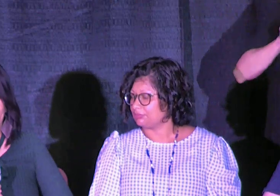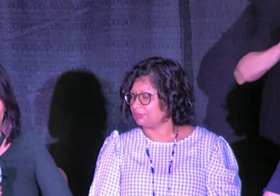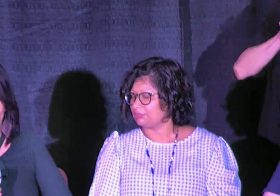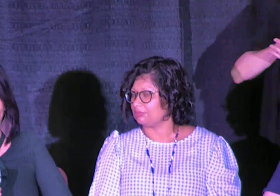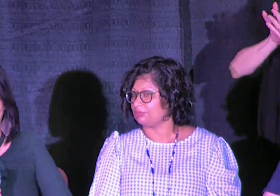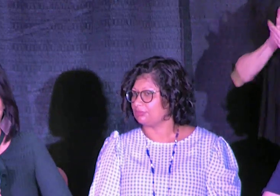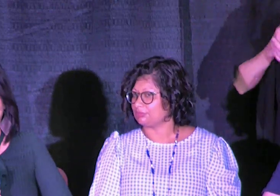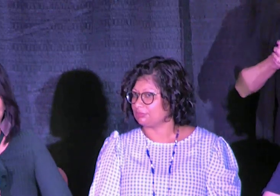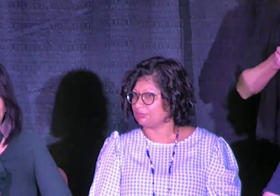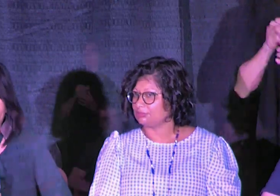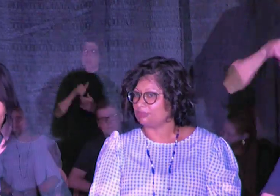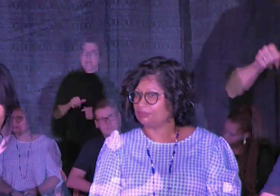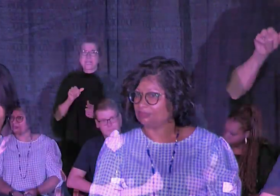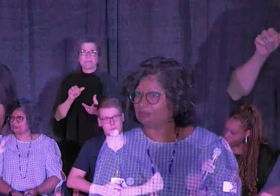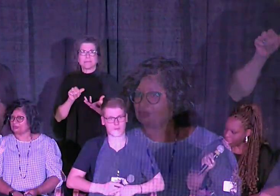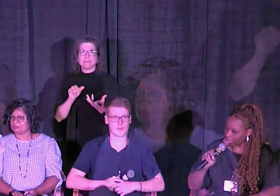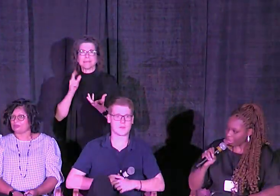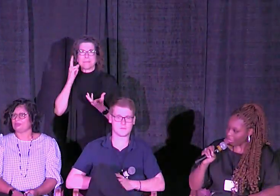in.